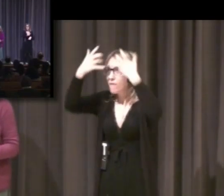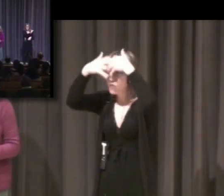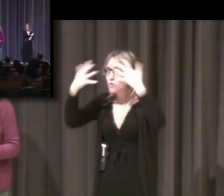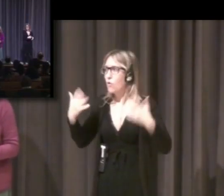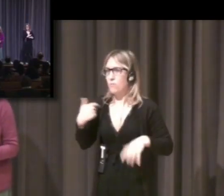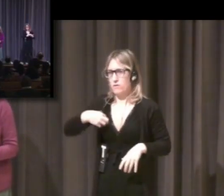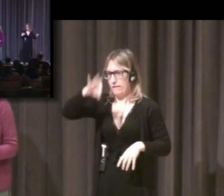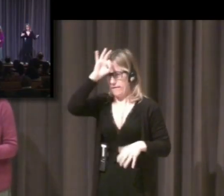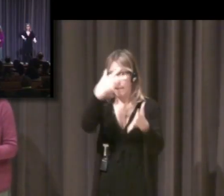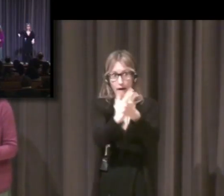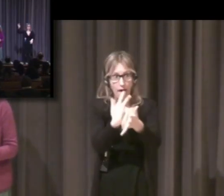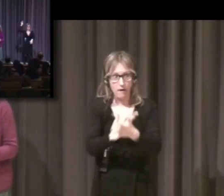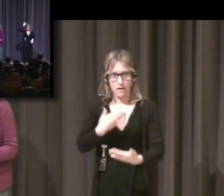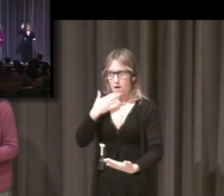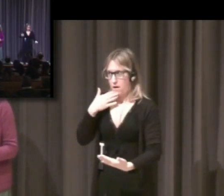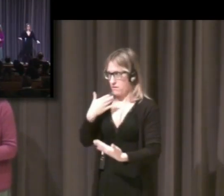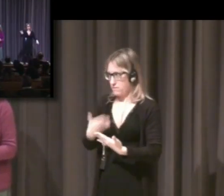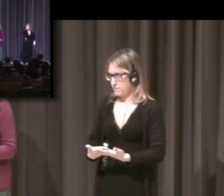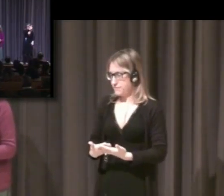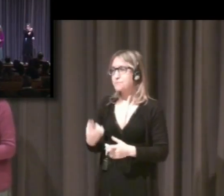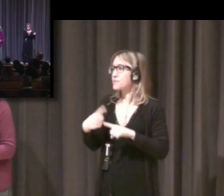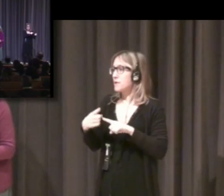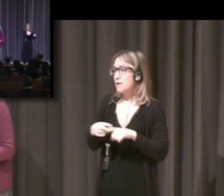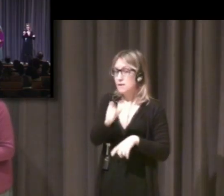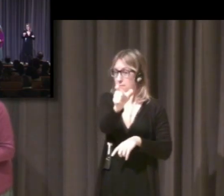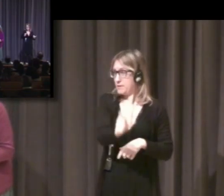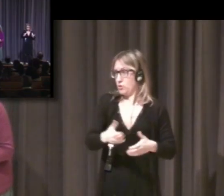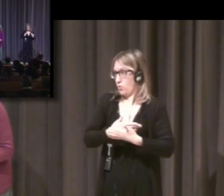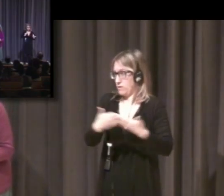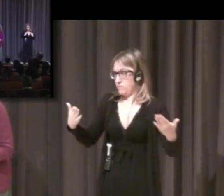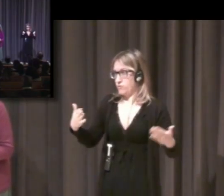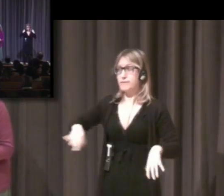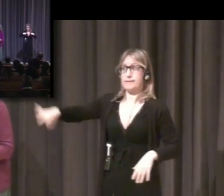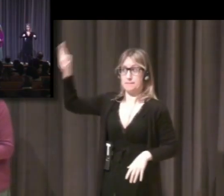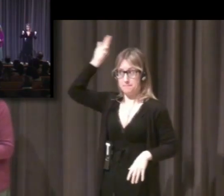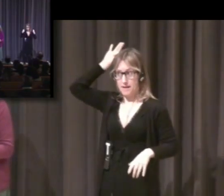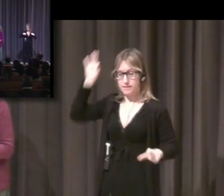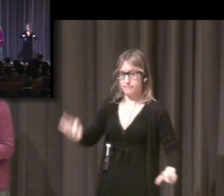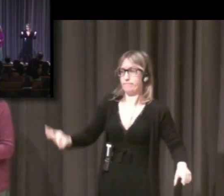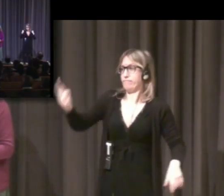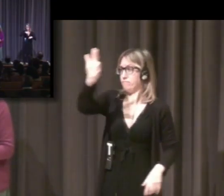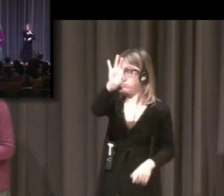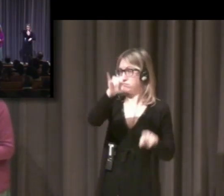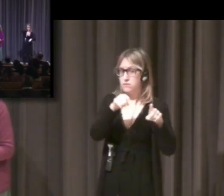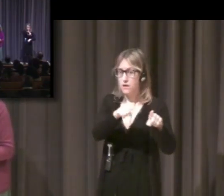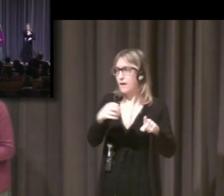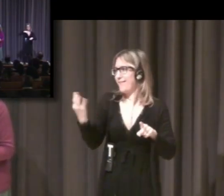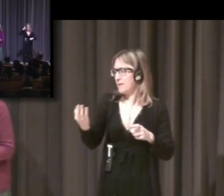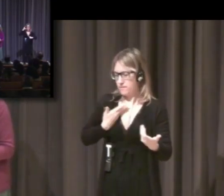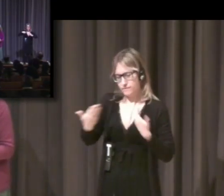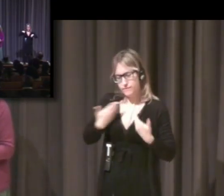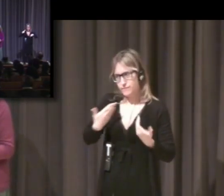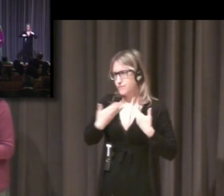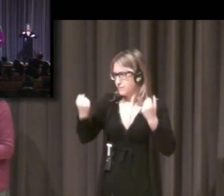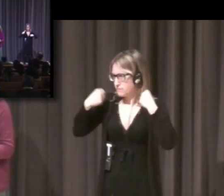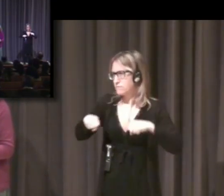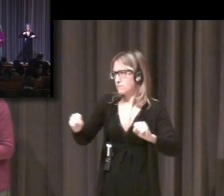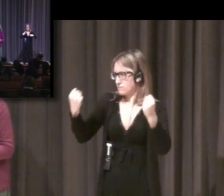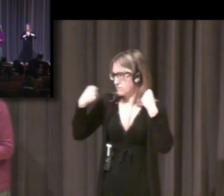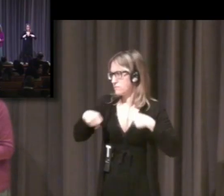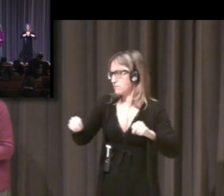for hours and hours every day, every